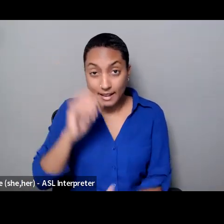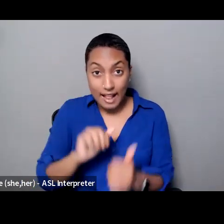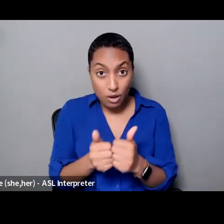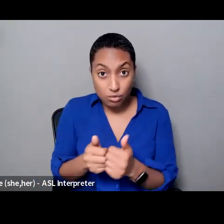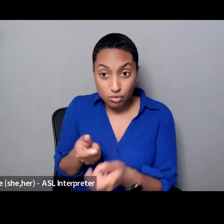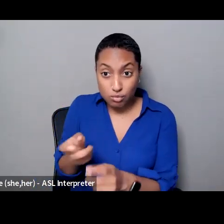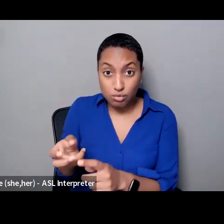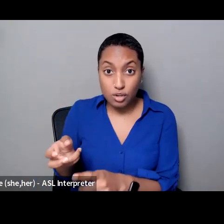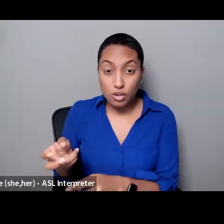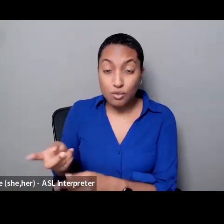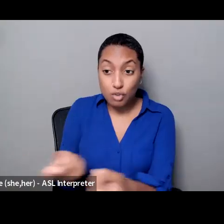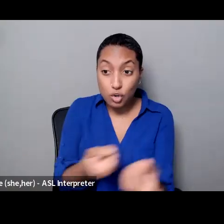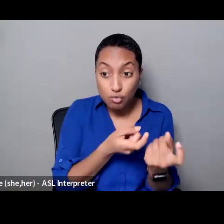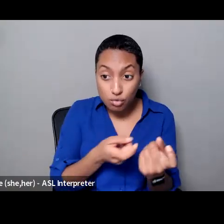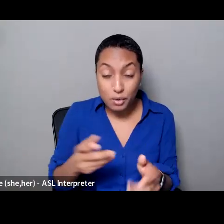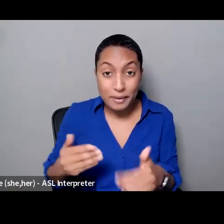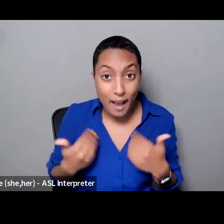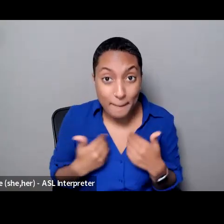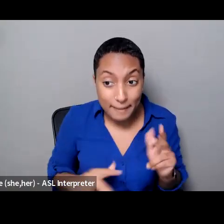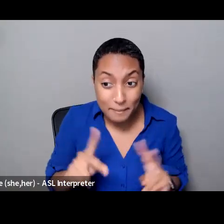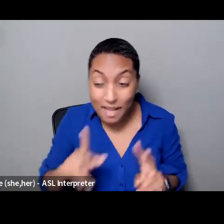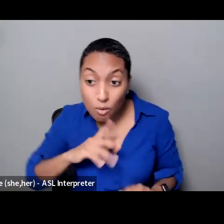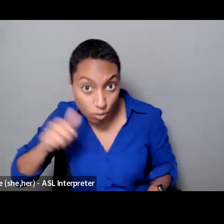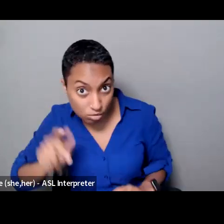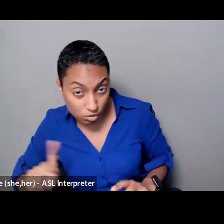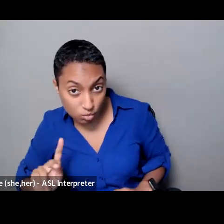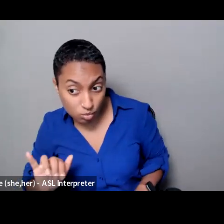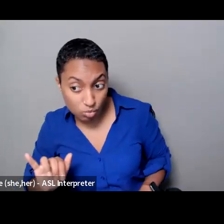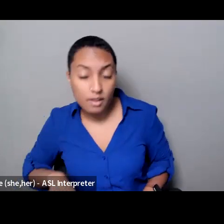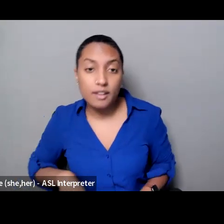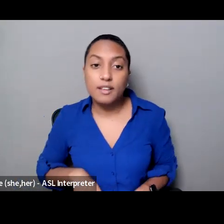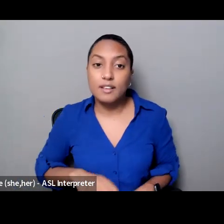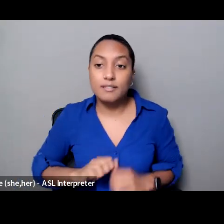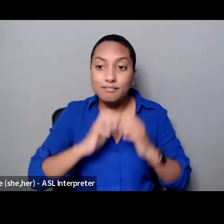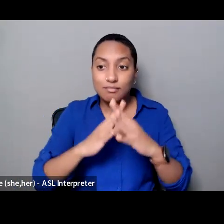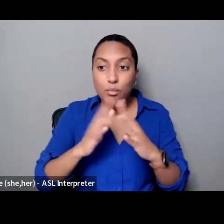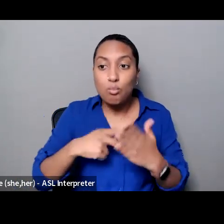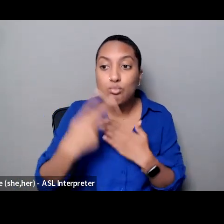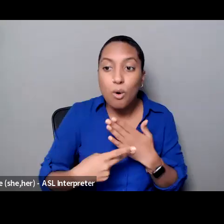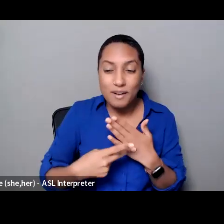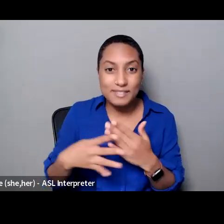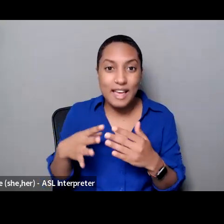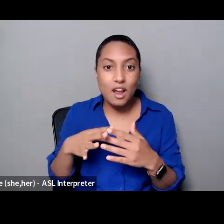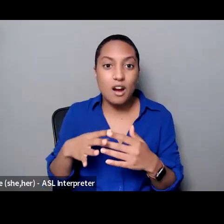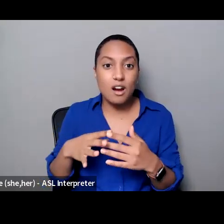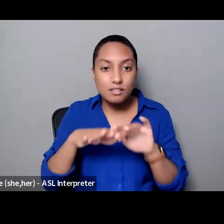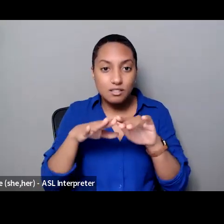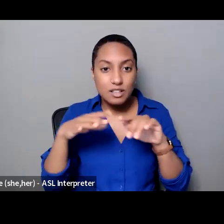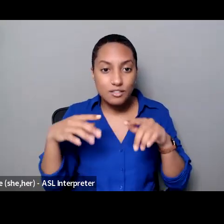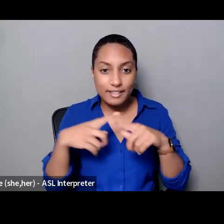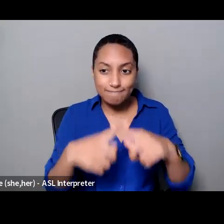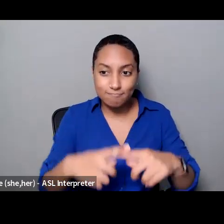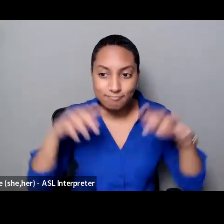older people as well is to start programs that are oriented toward them. A transition program